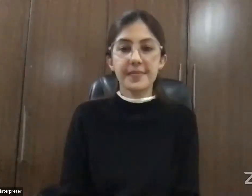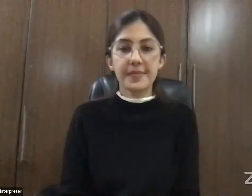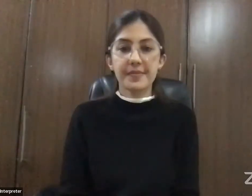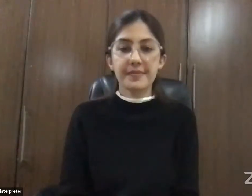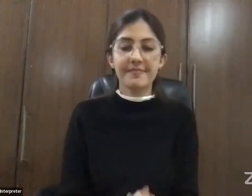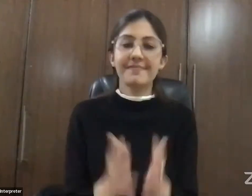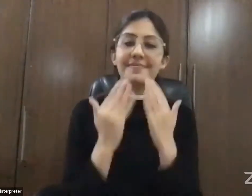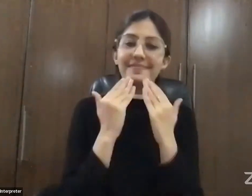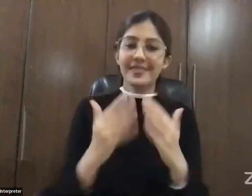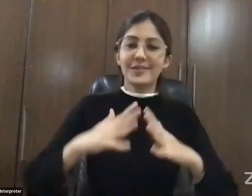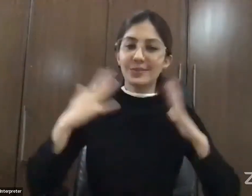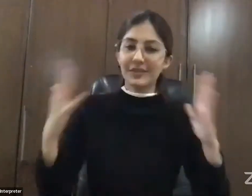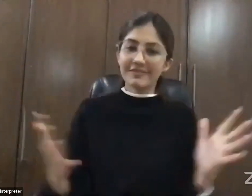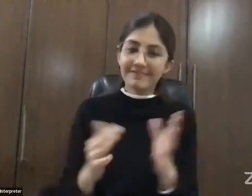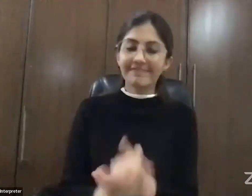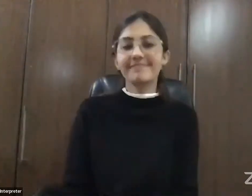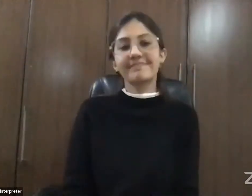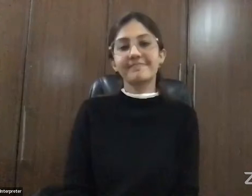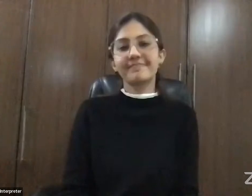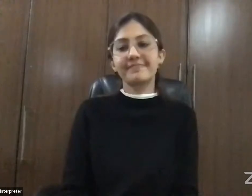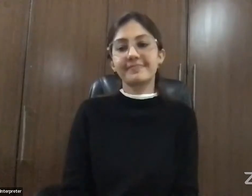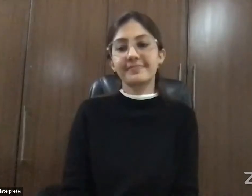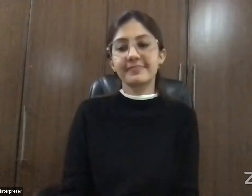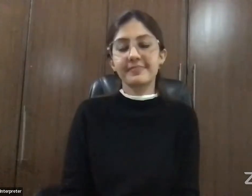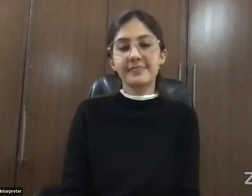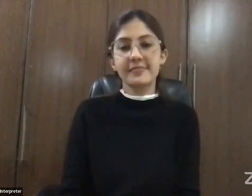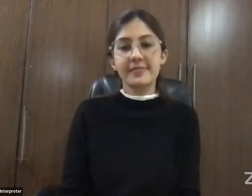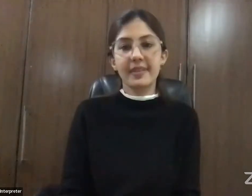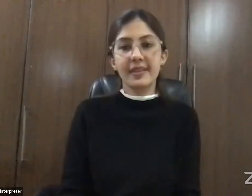Thank you very much. Now that